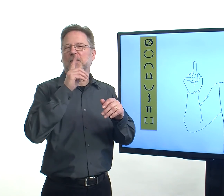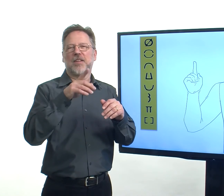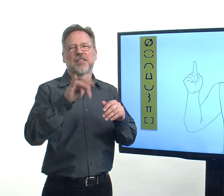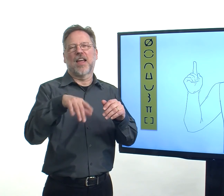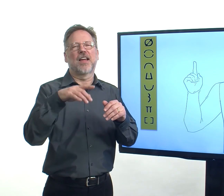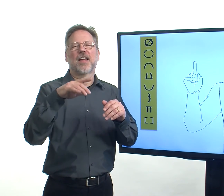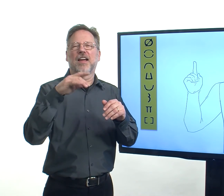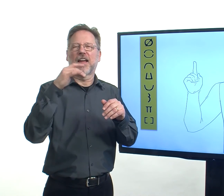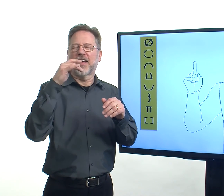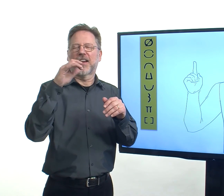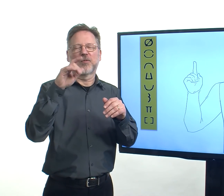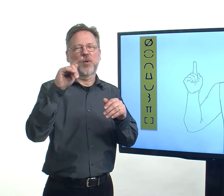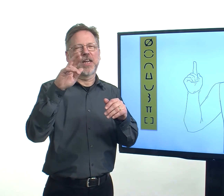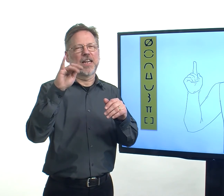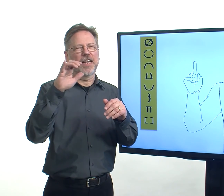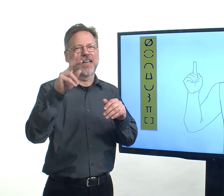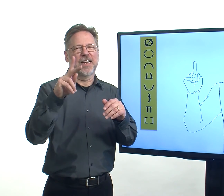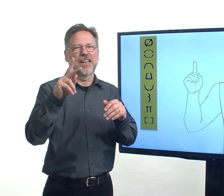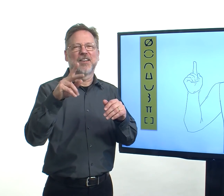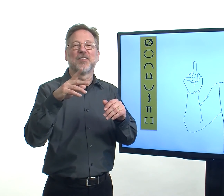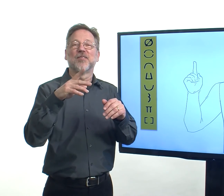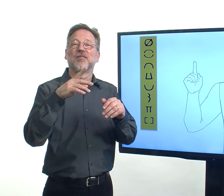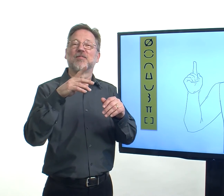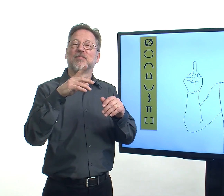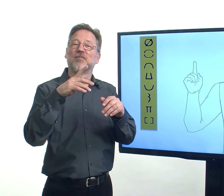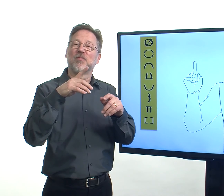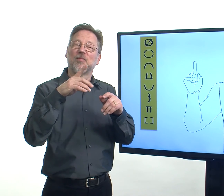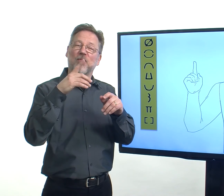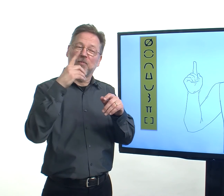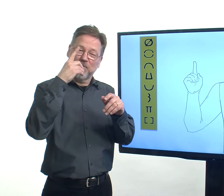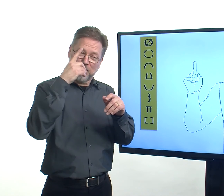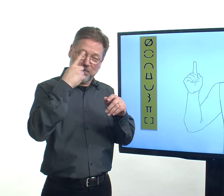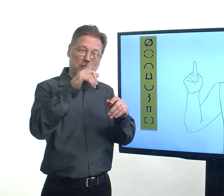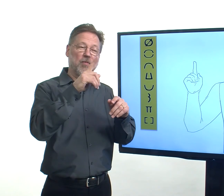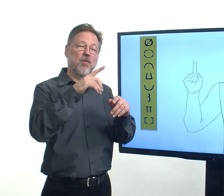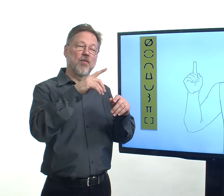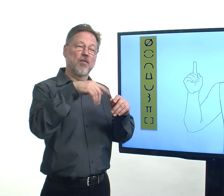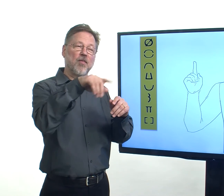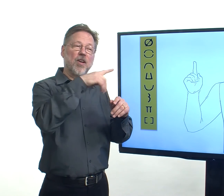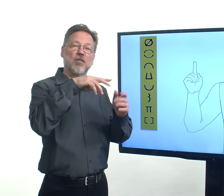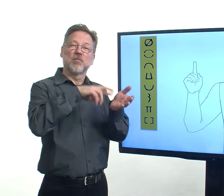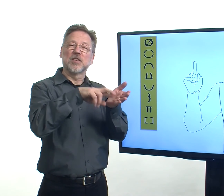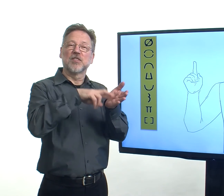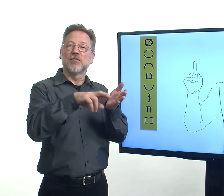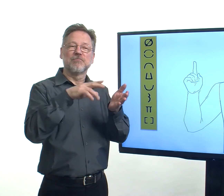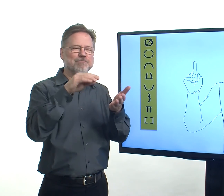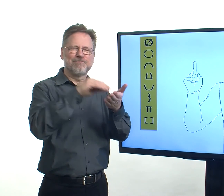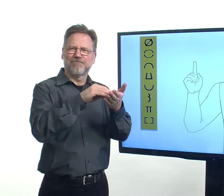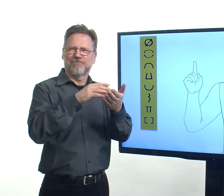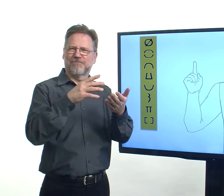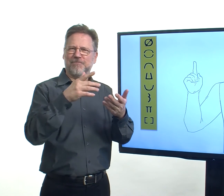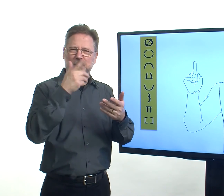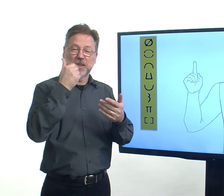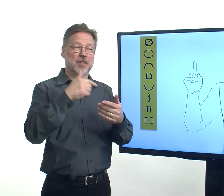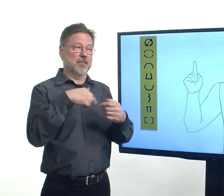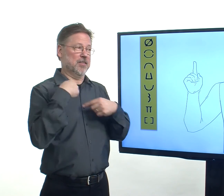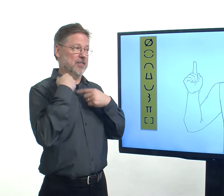But this has proven to be very tricky. Remember that at the time, researchers were making these notations on